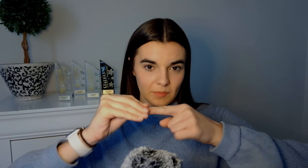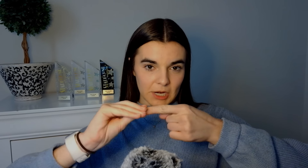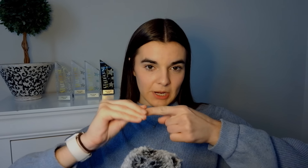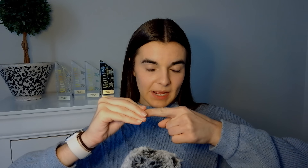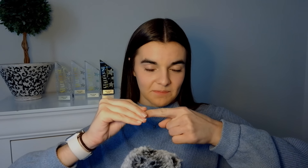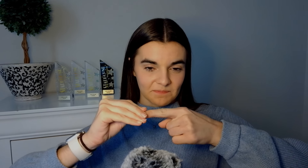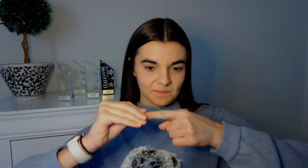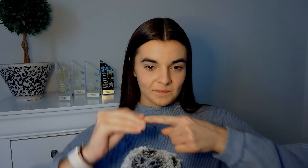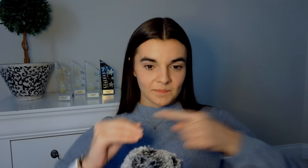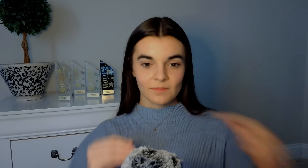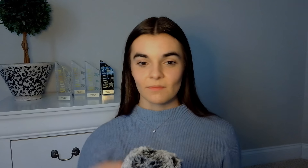blackberry.